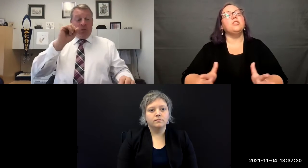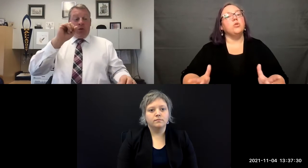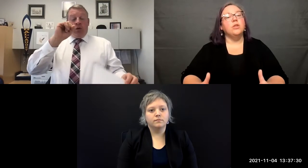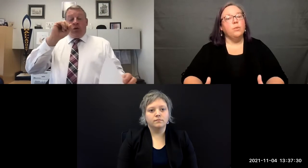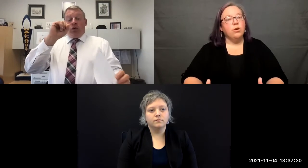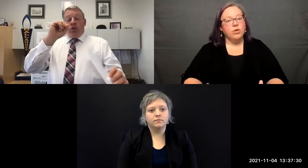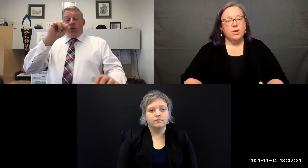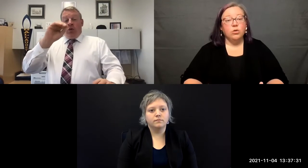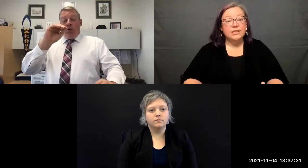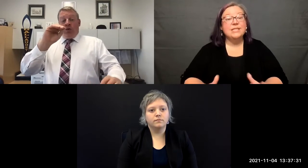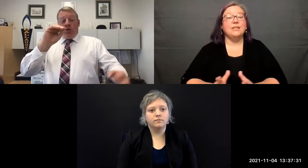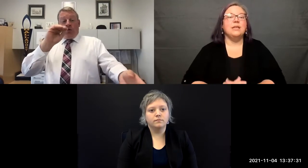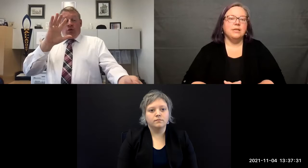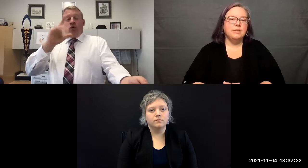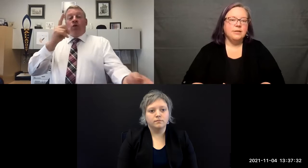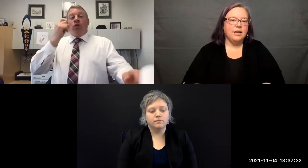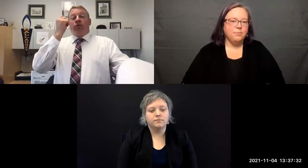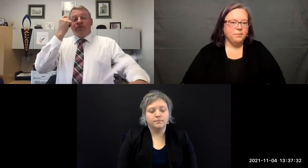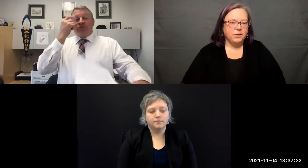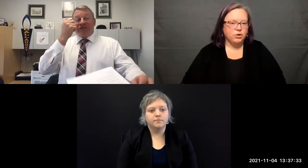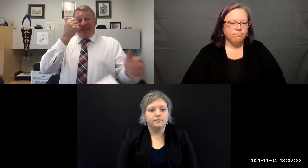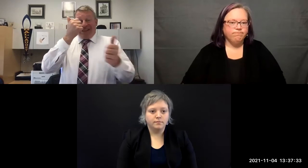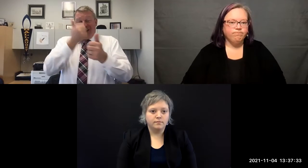sure that we are looking holistically at the big picture.